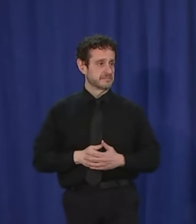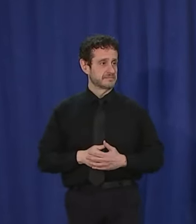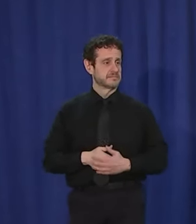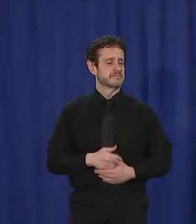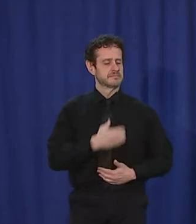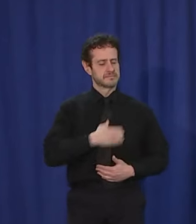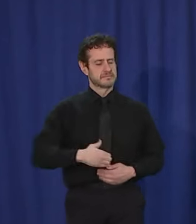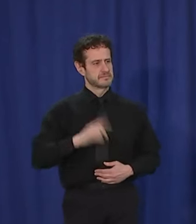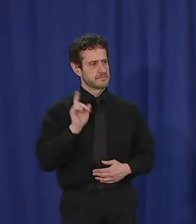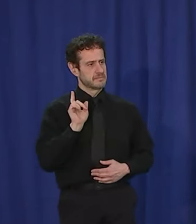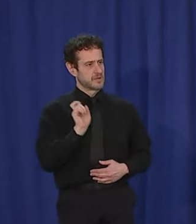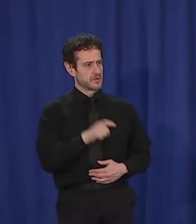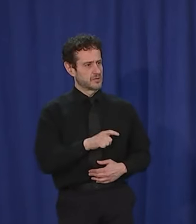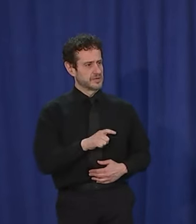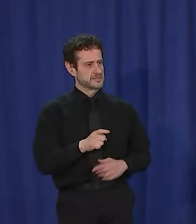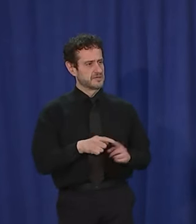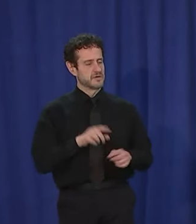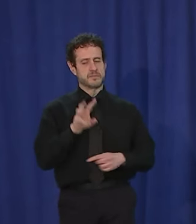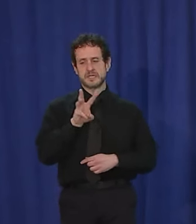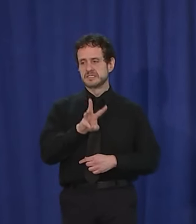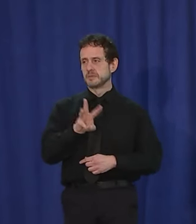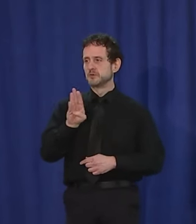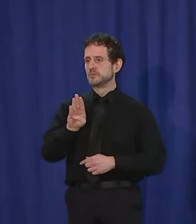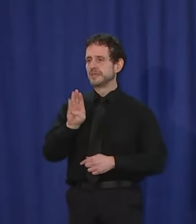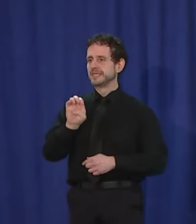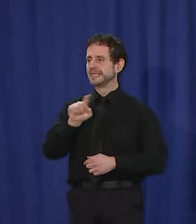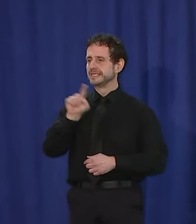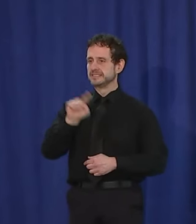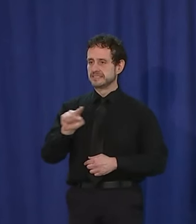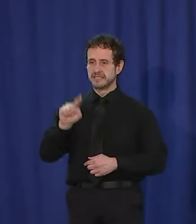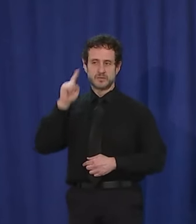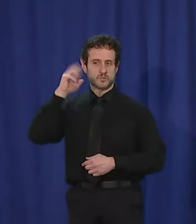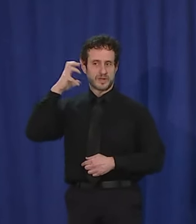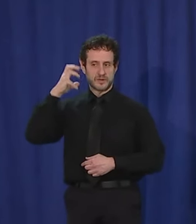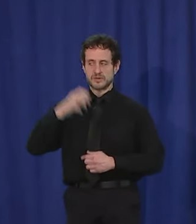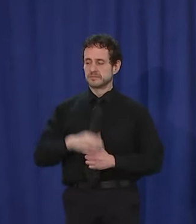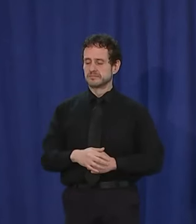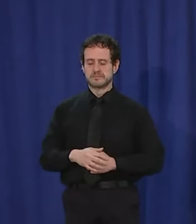Mayor, a question for you from WBZ. What is the city